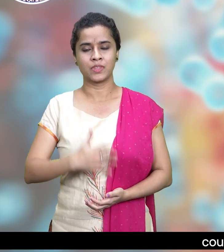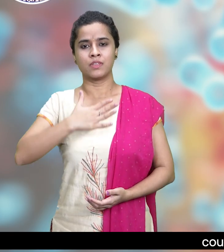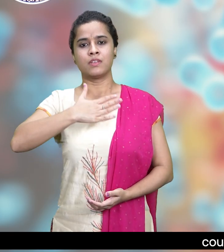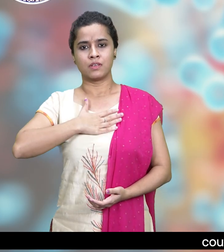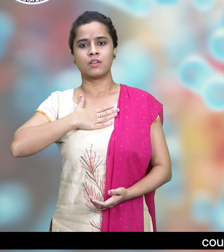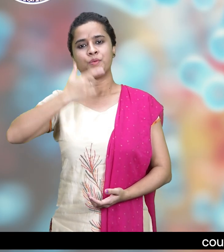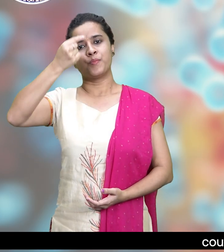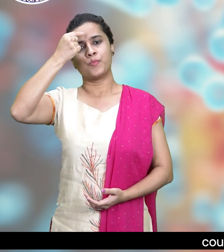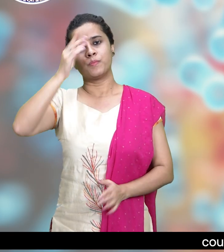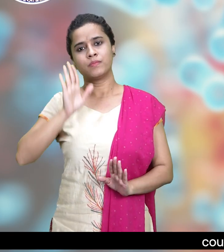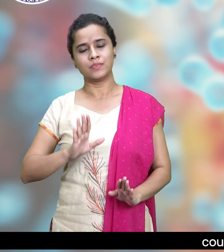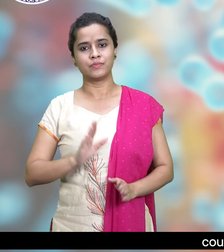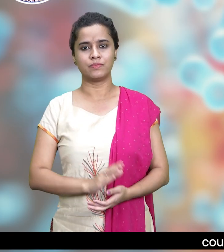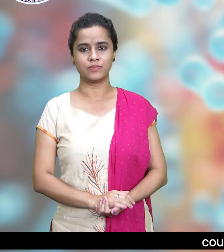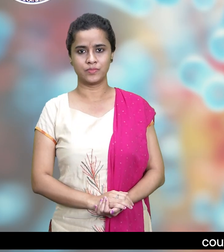breathlessness.